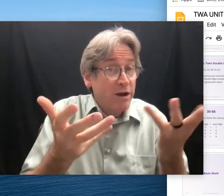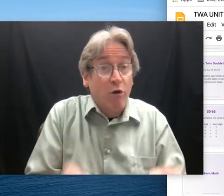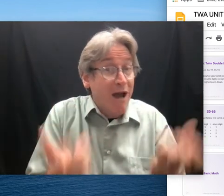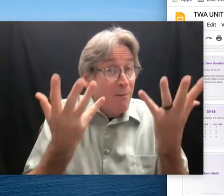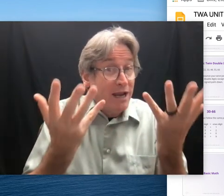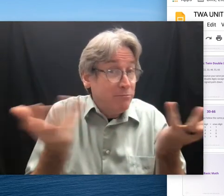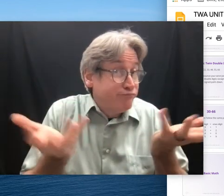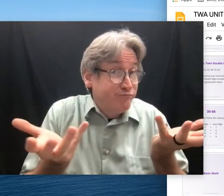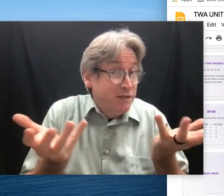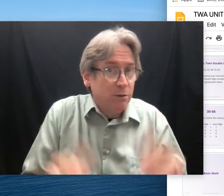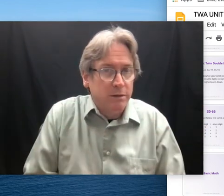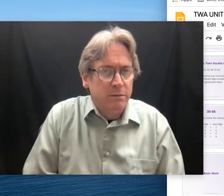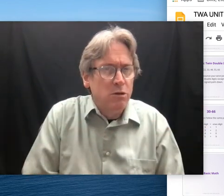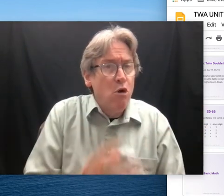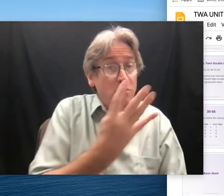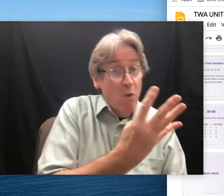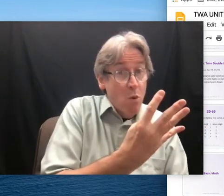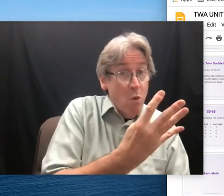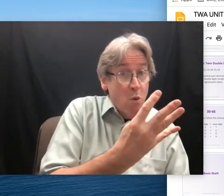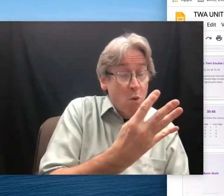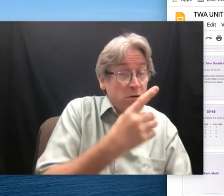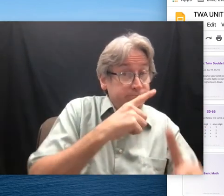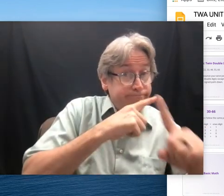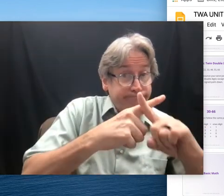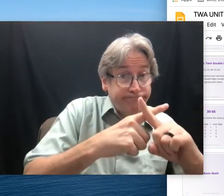To what or how many? Either one.